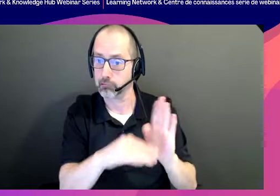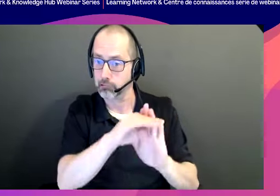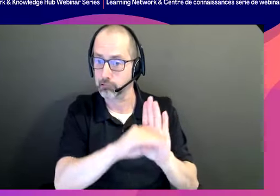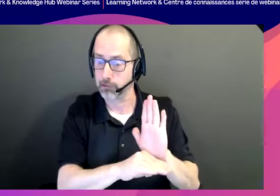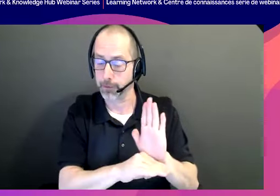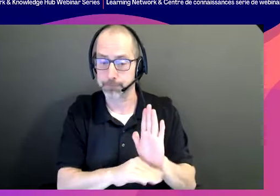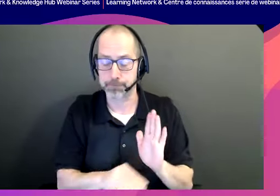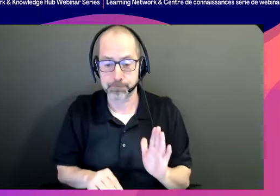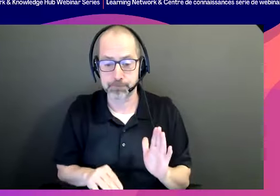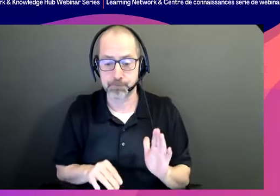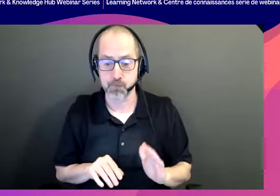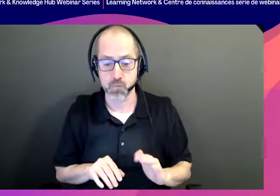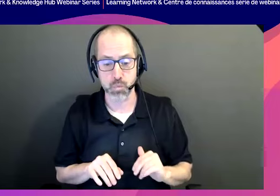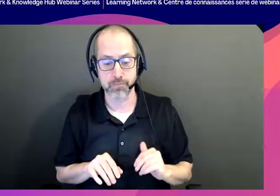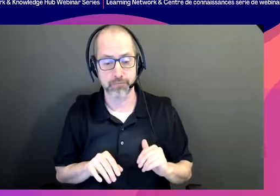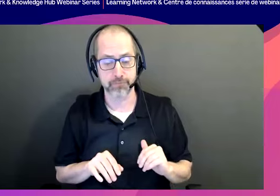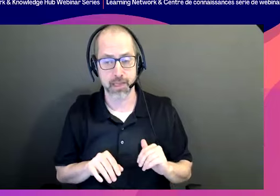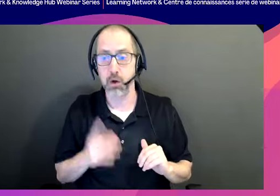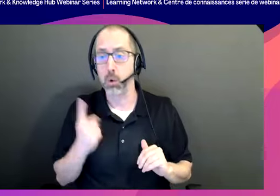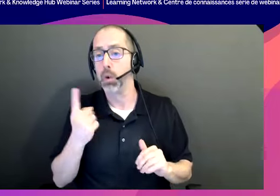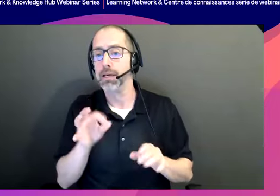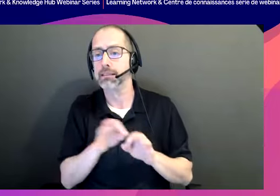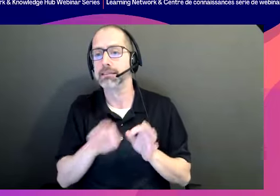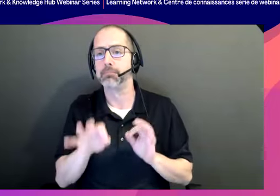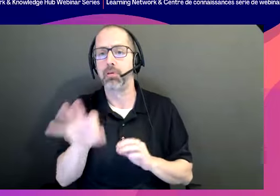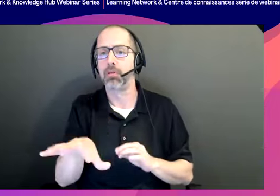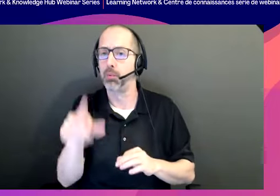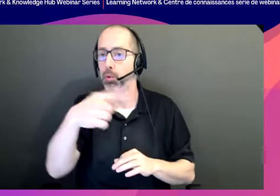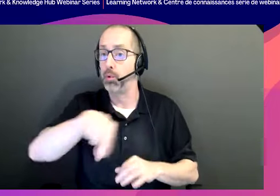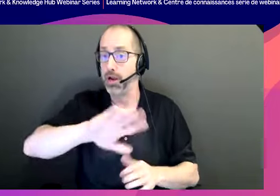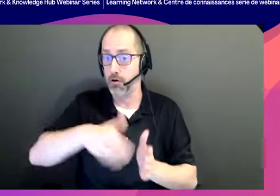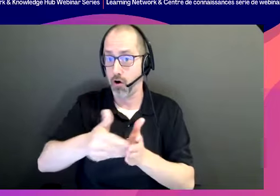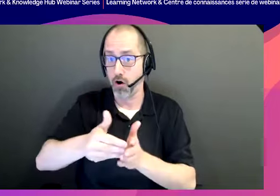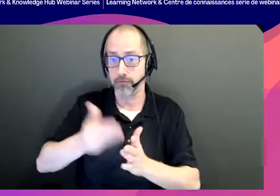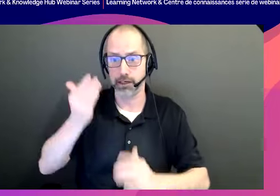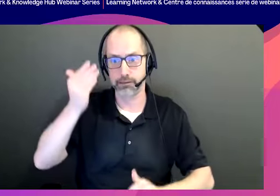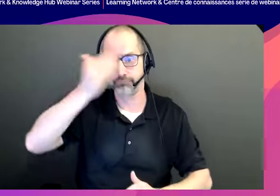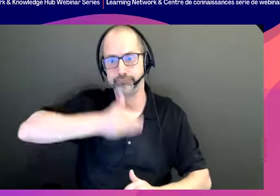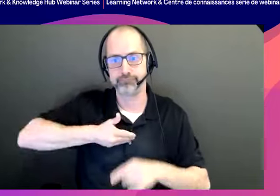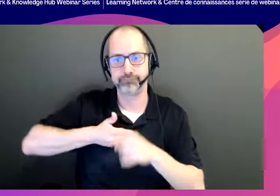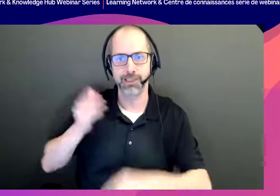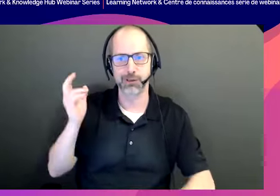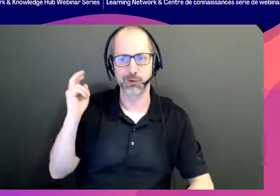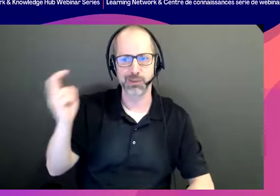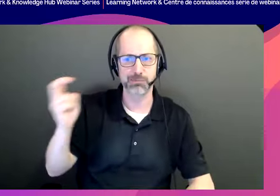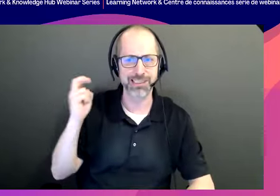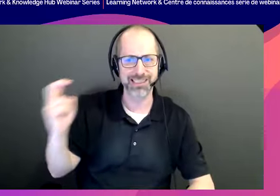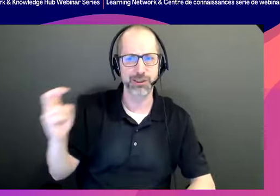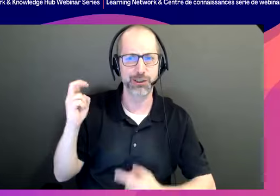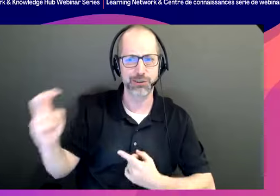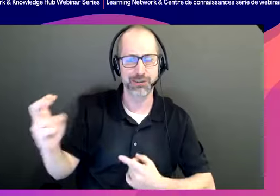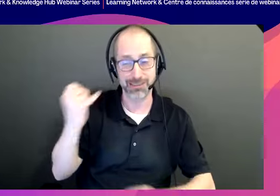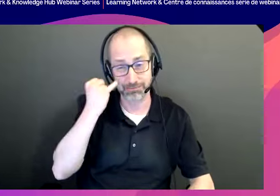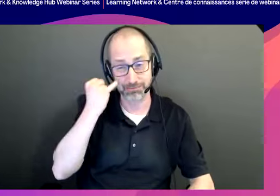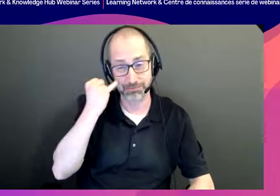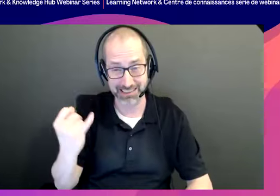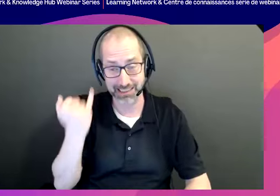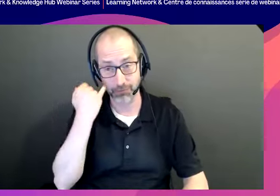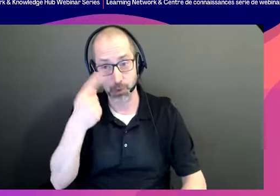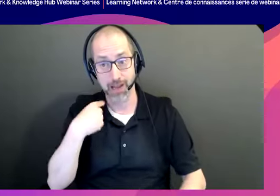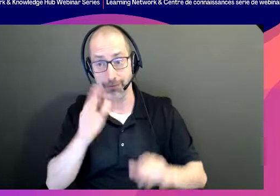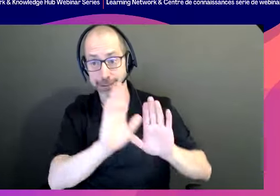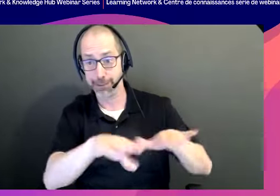One of the simple things that we overlook is transportation. Can you imagine if you had a bunch of children and